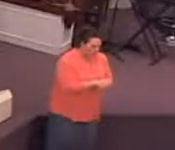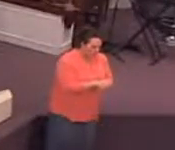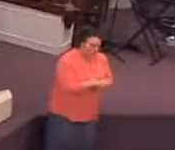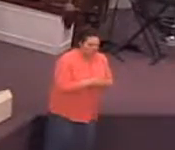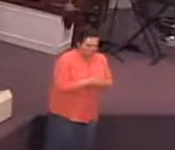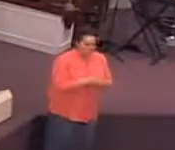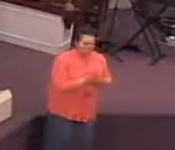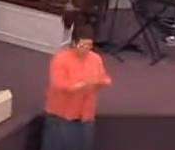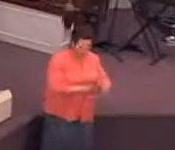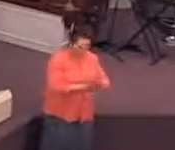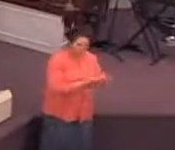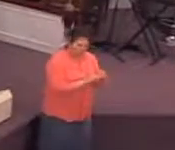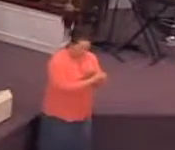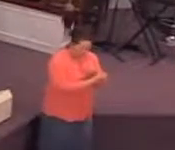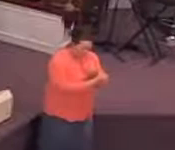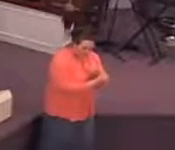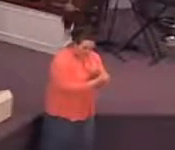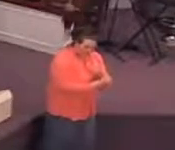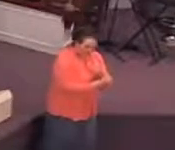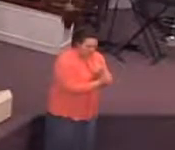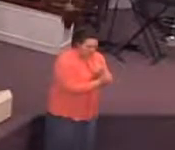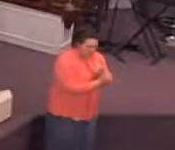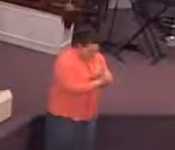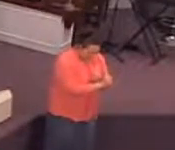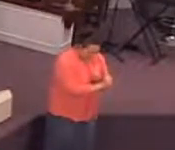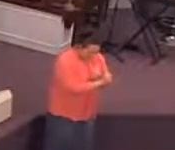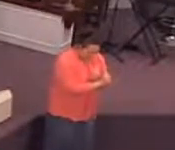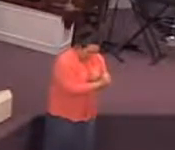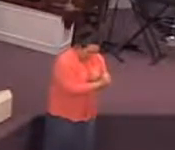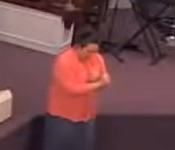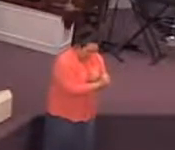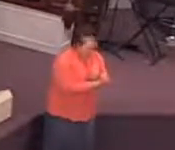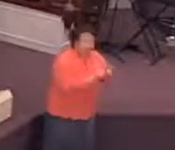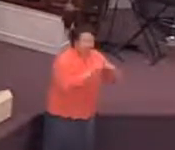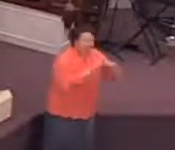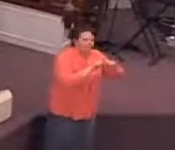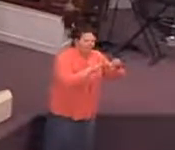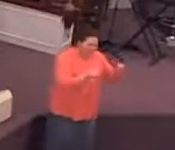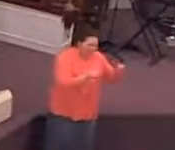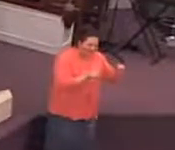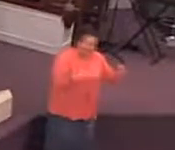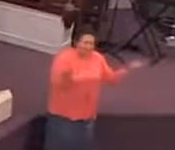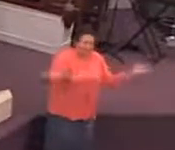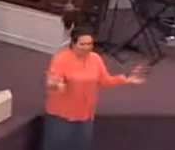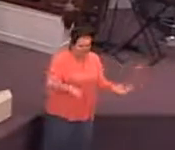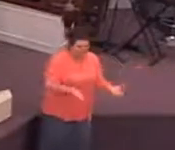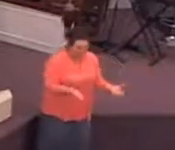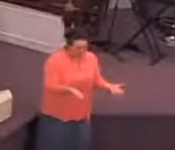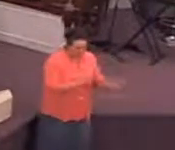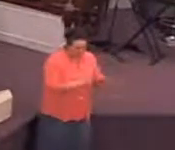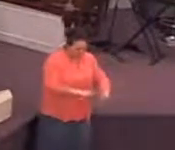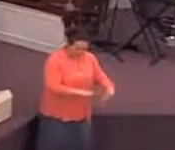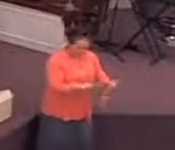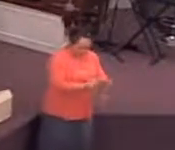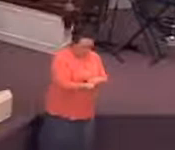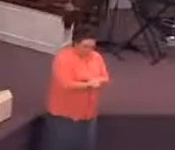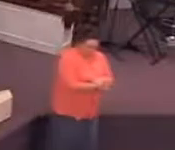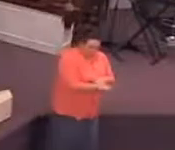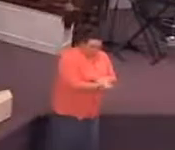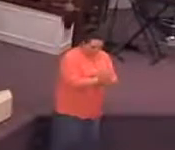for safety, but being in the house of God is important too. We have to weigh that out.